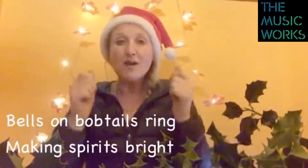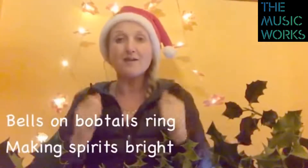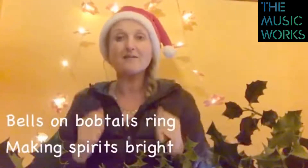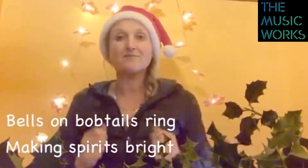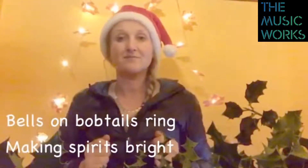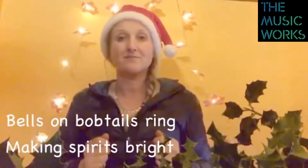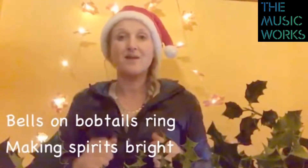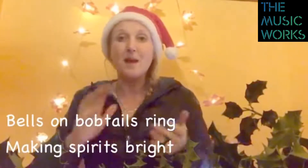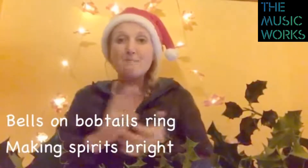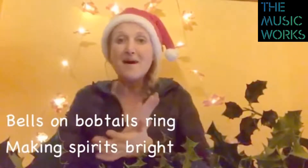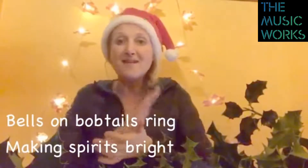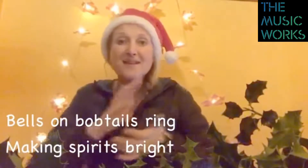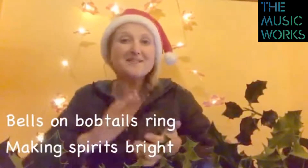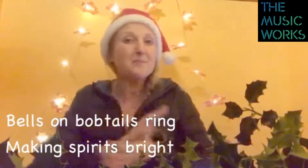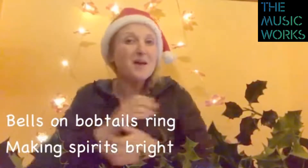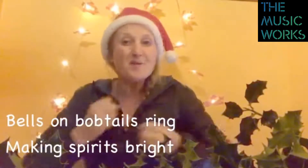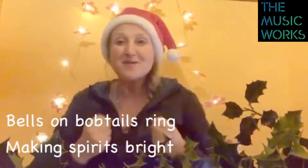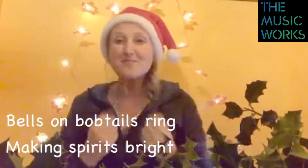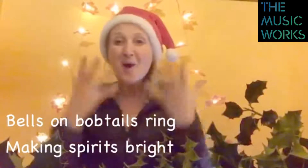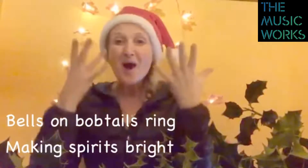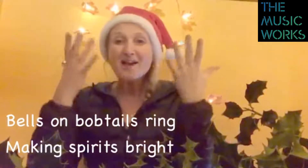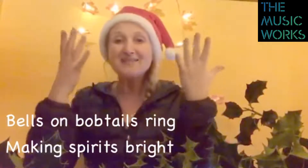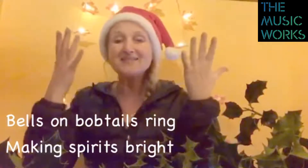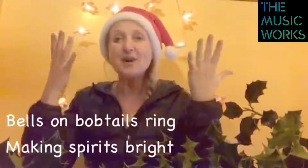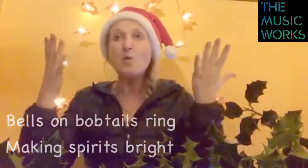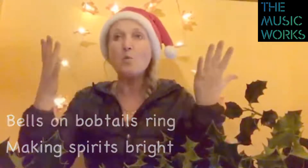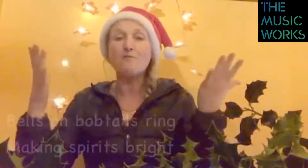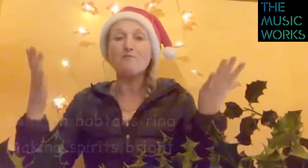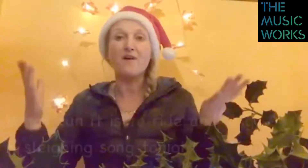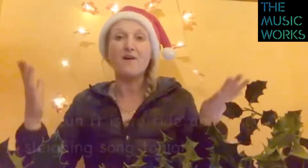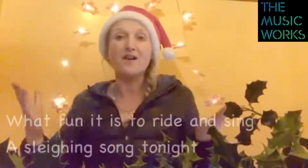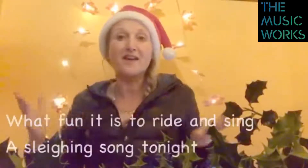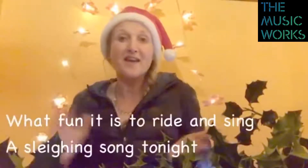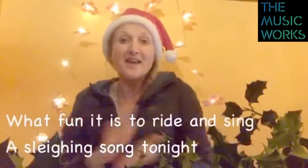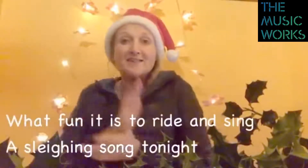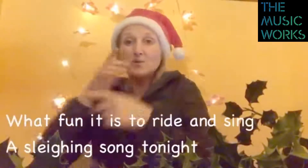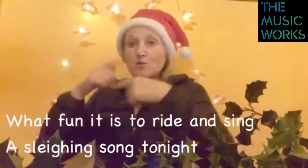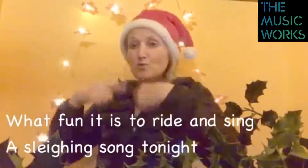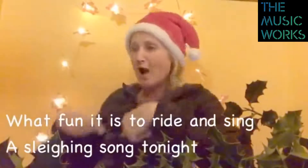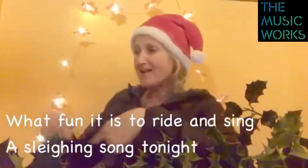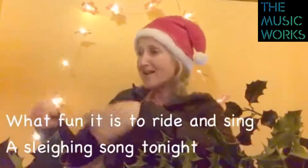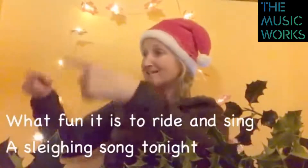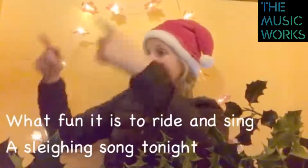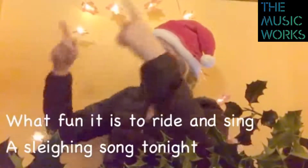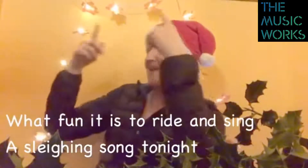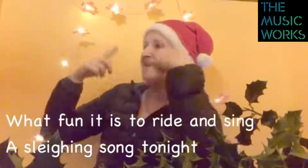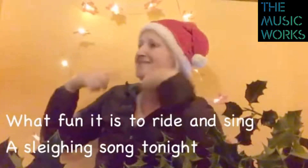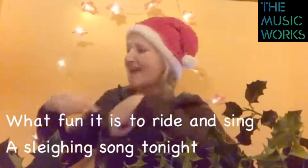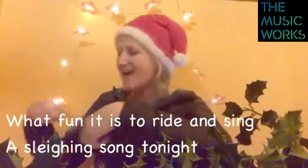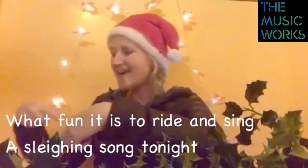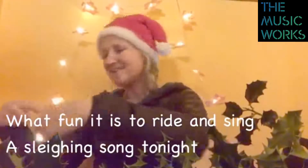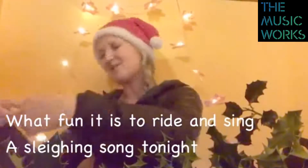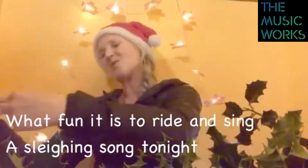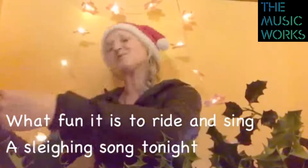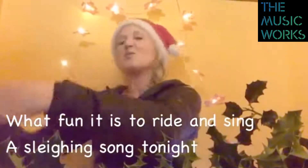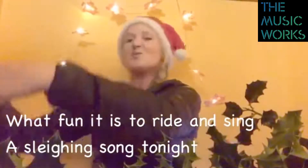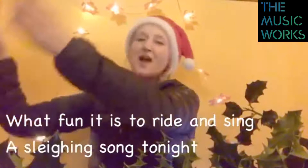ring, making spirits bright. What fun it is to ride and sing a sleighing song